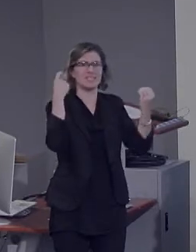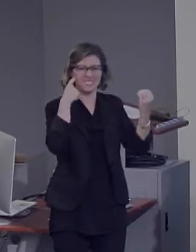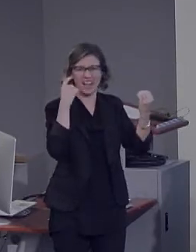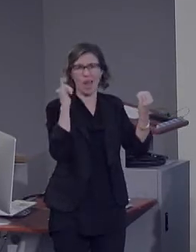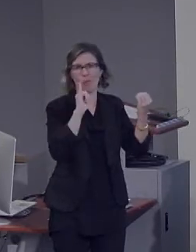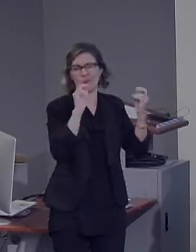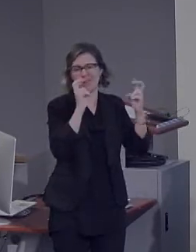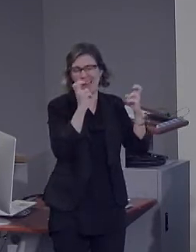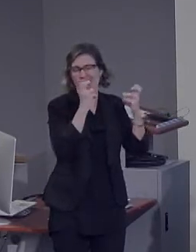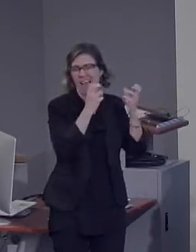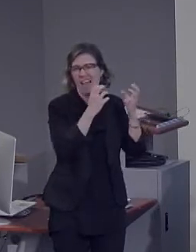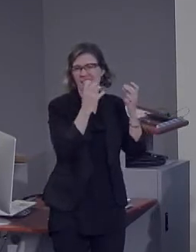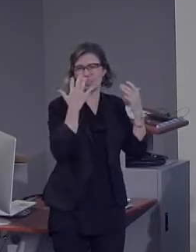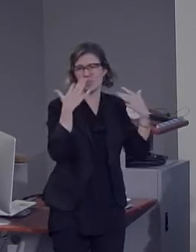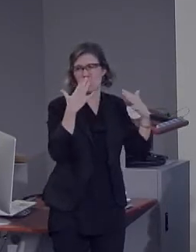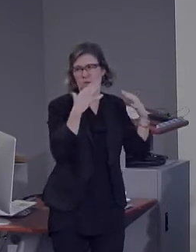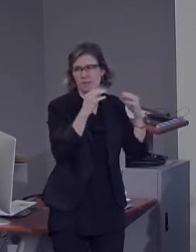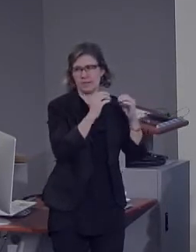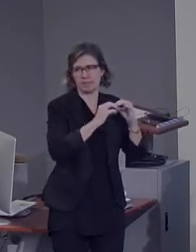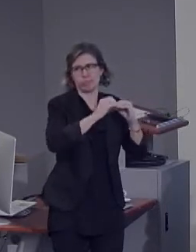action potentials.